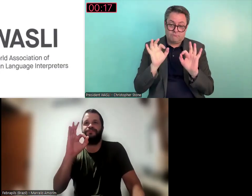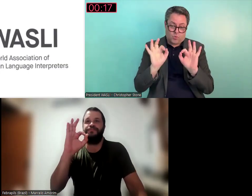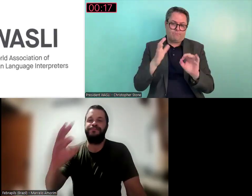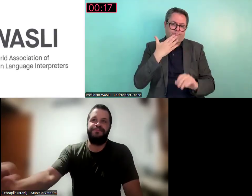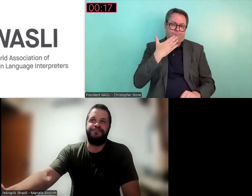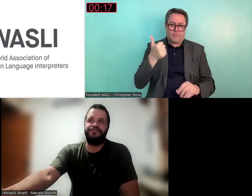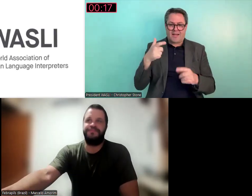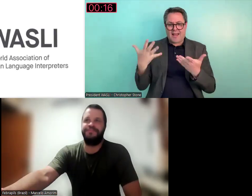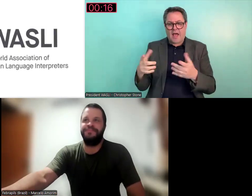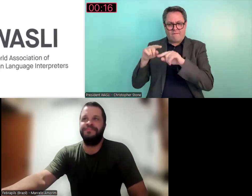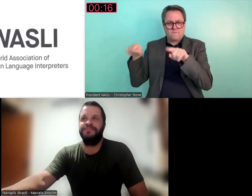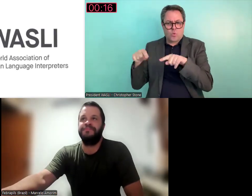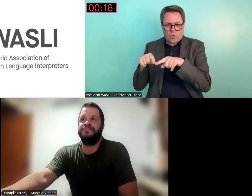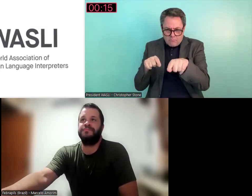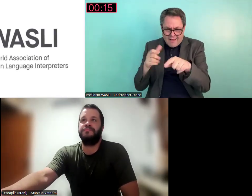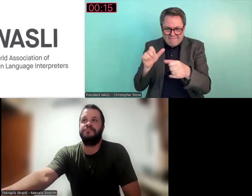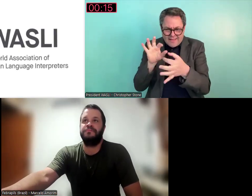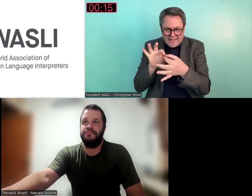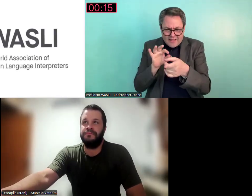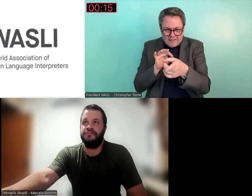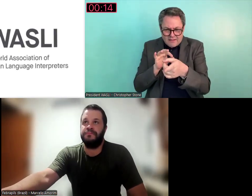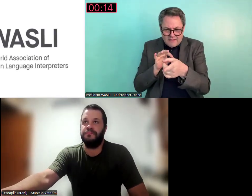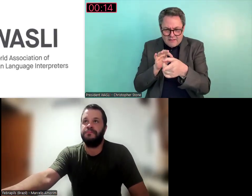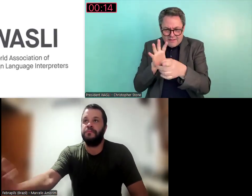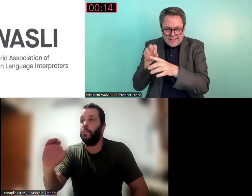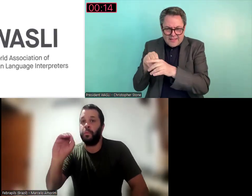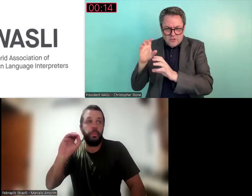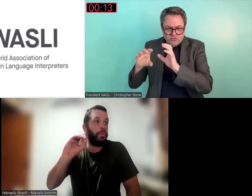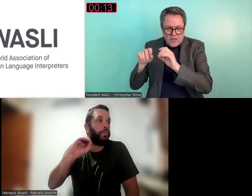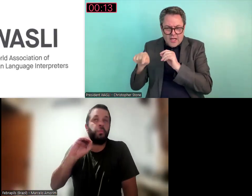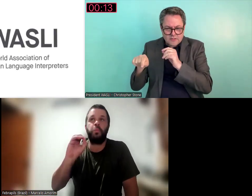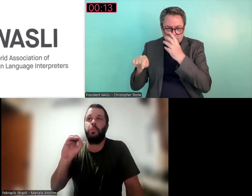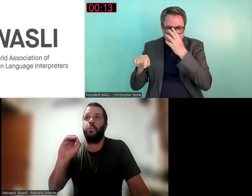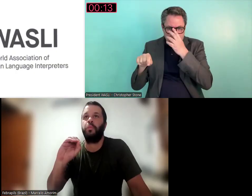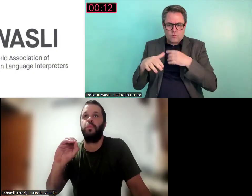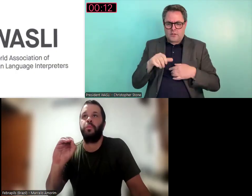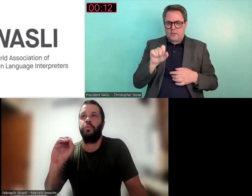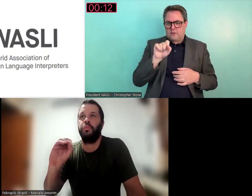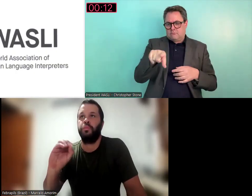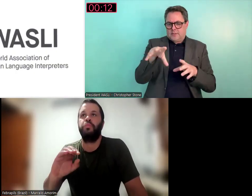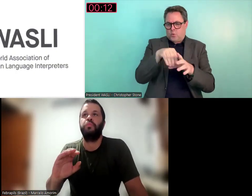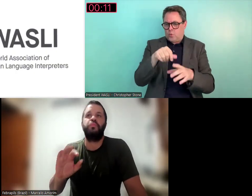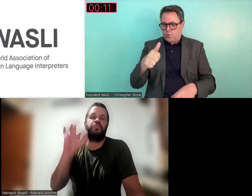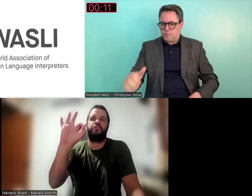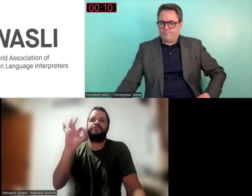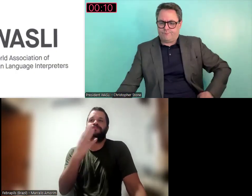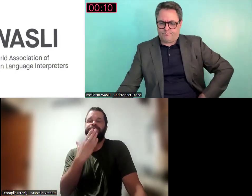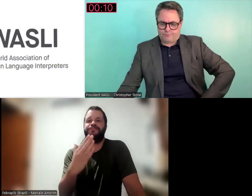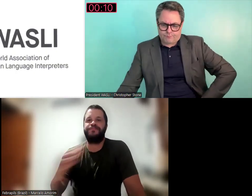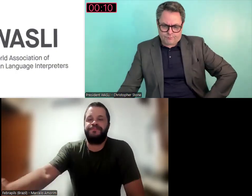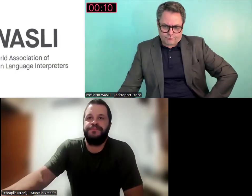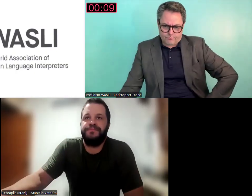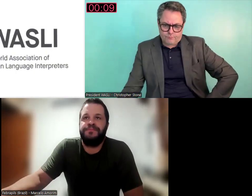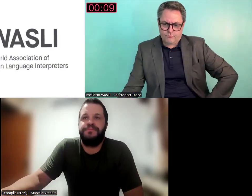for you. I know that you've arrived slightly late. Hopefully that's do you have the link to the form there for you to vote? Okay,